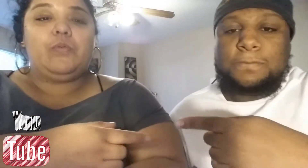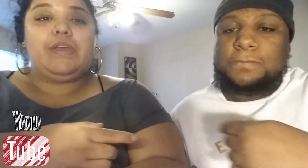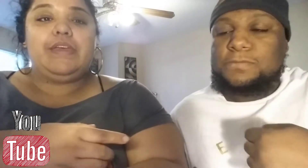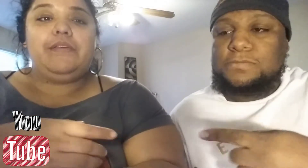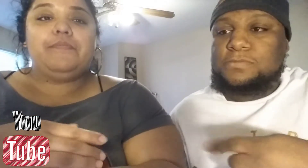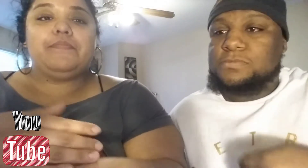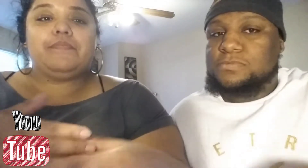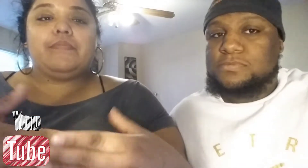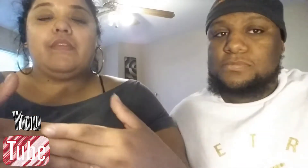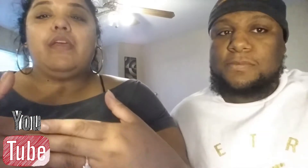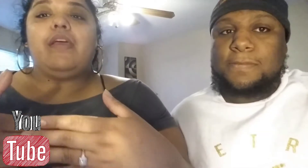We.